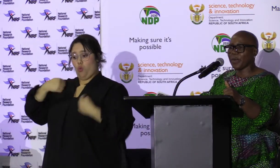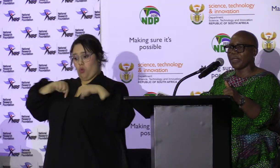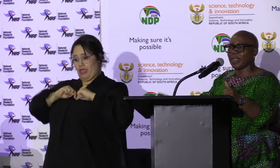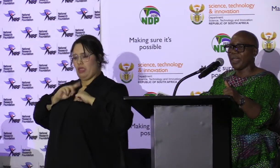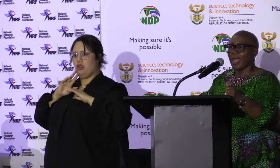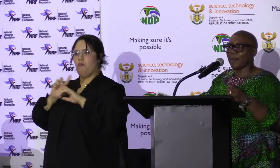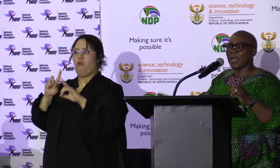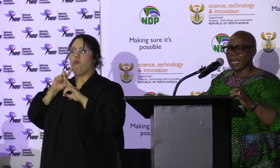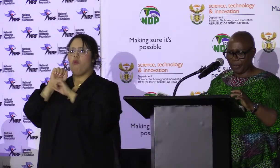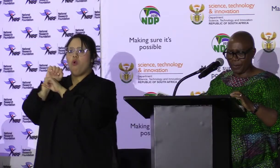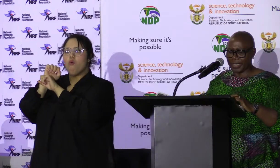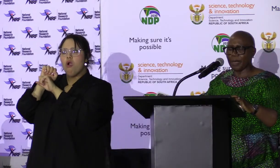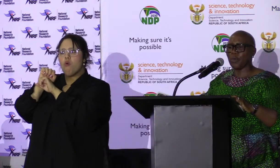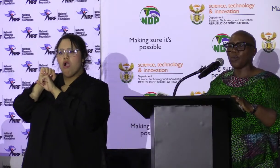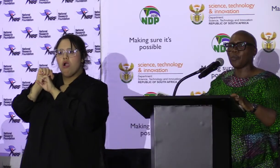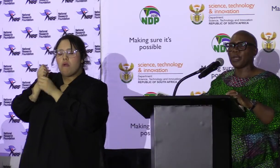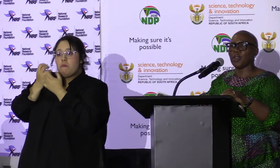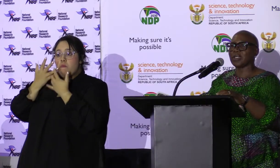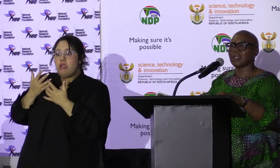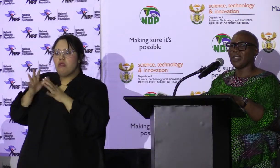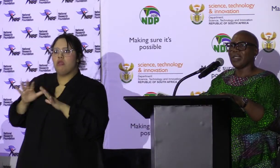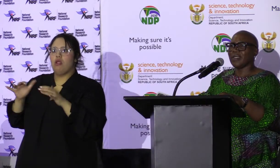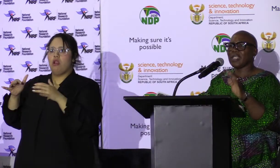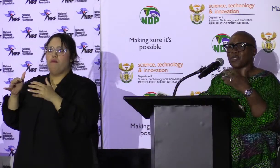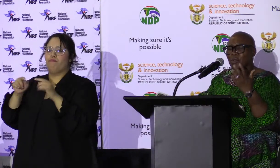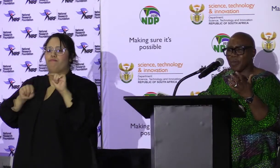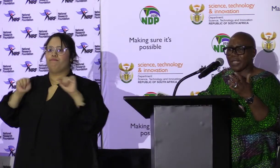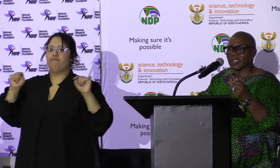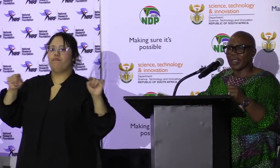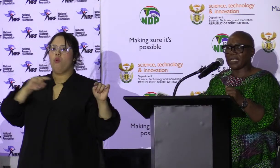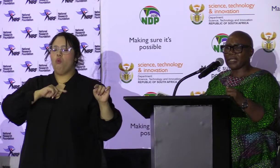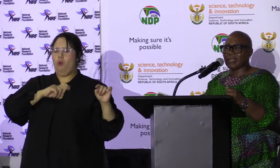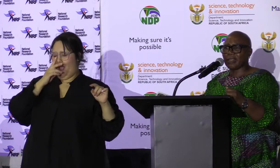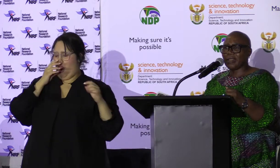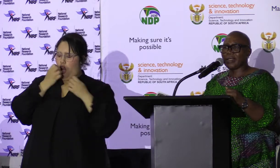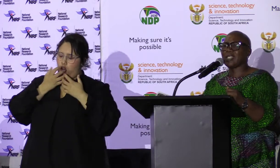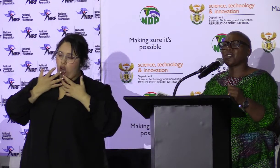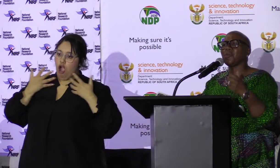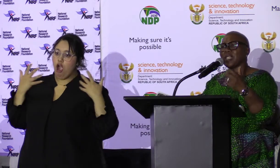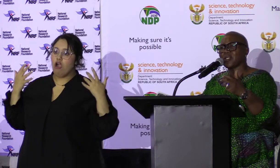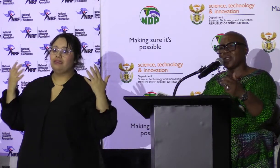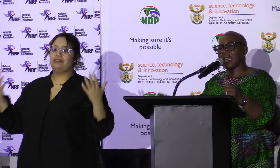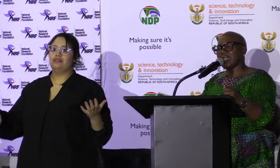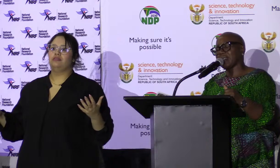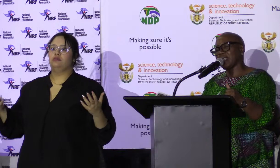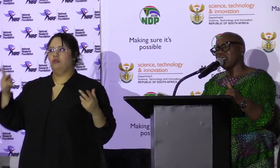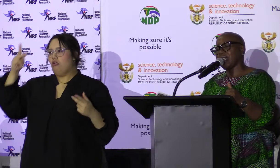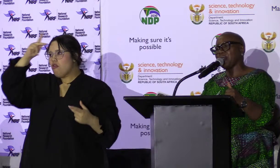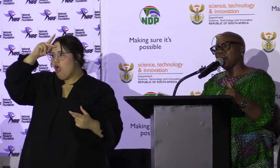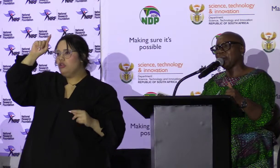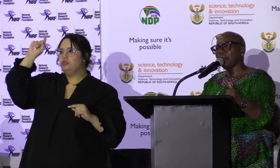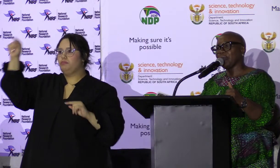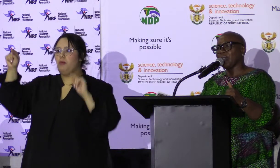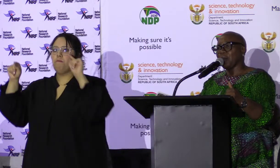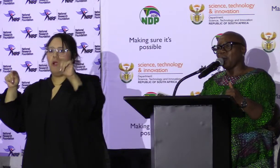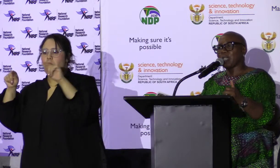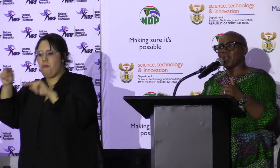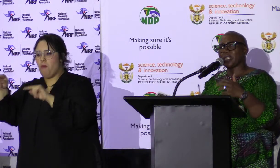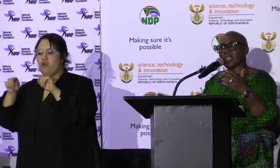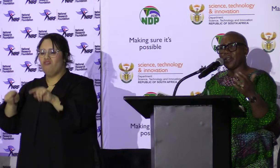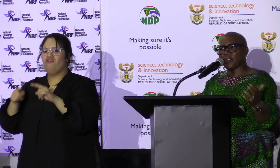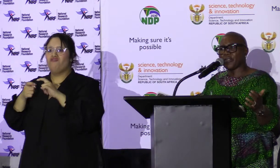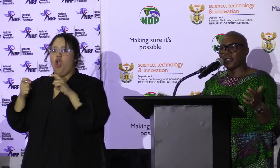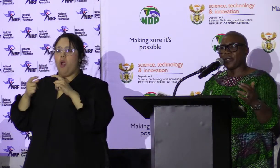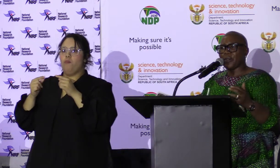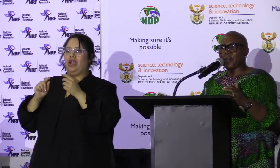we work with Abalapi Bendabugo, because there's so much knowledge that they know.